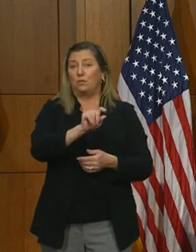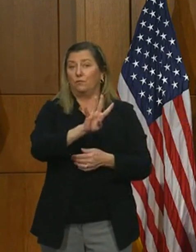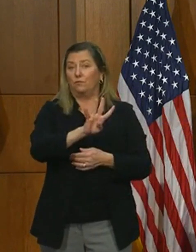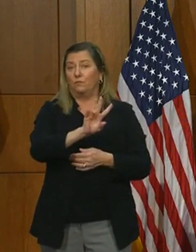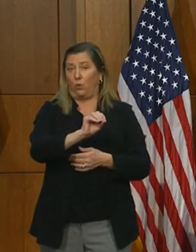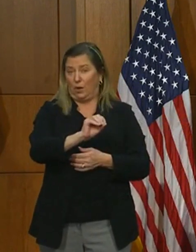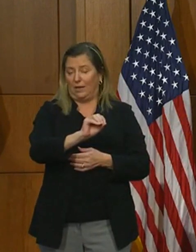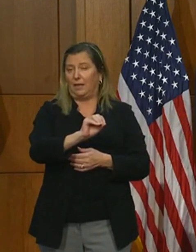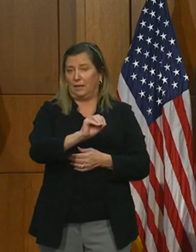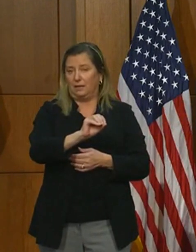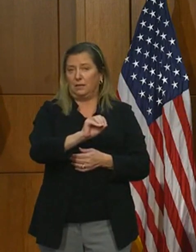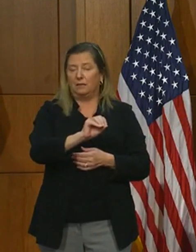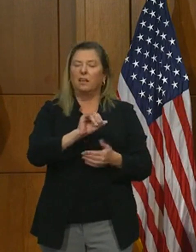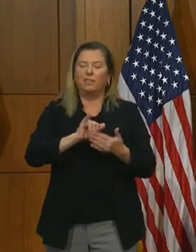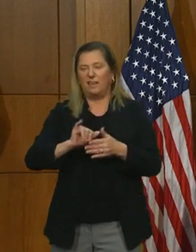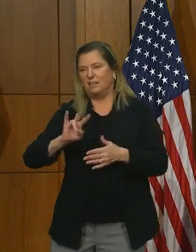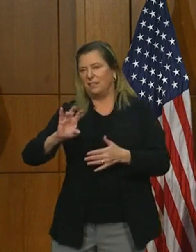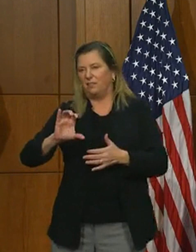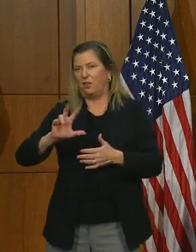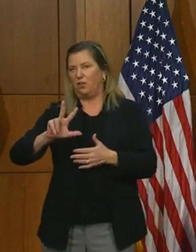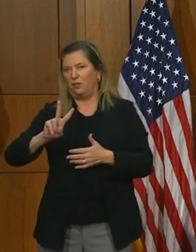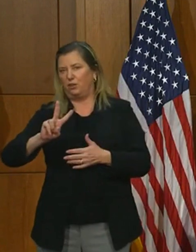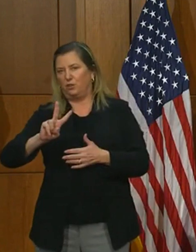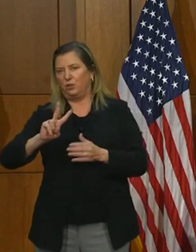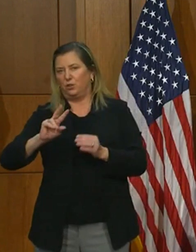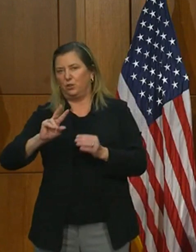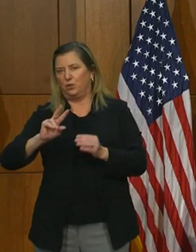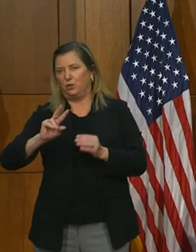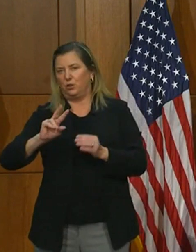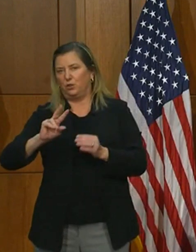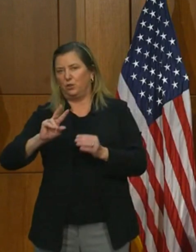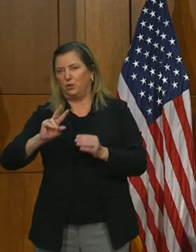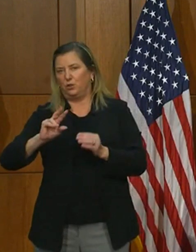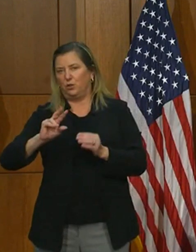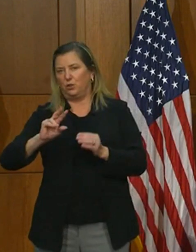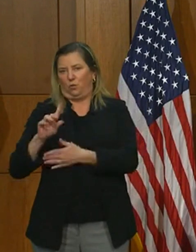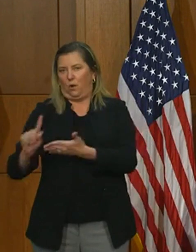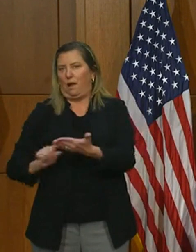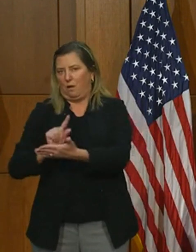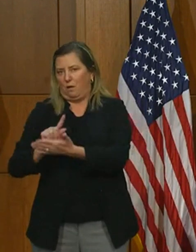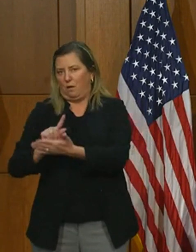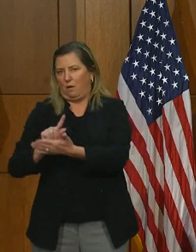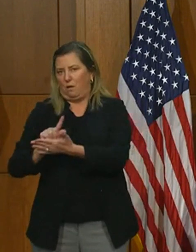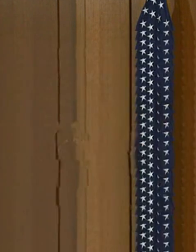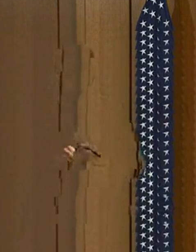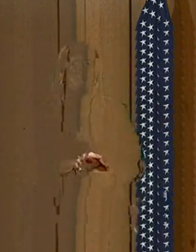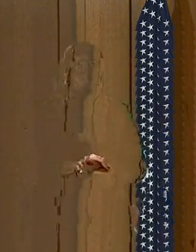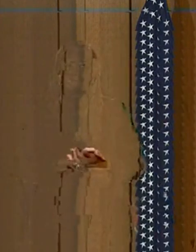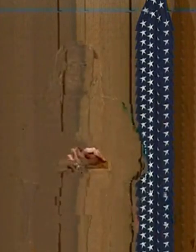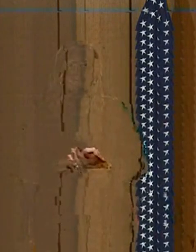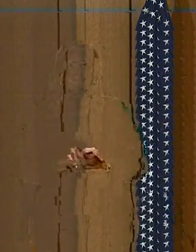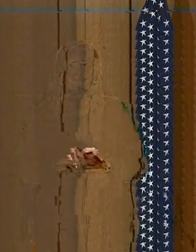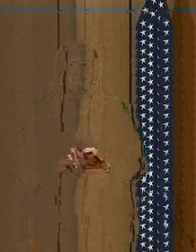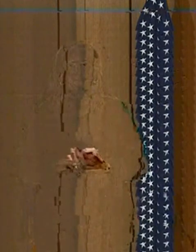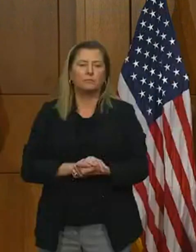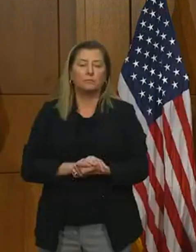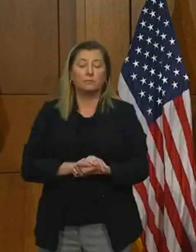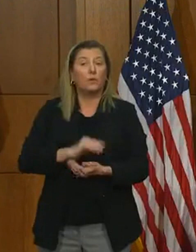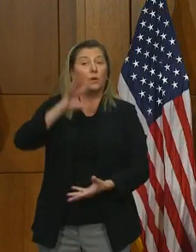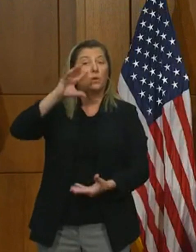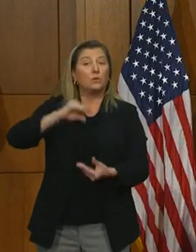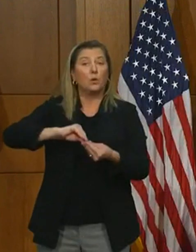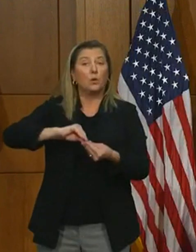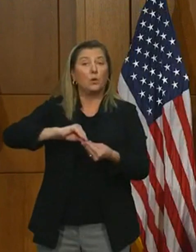31,140 cases. That's 732 new cases in the last 24-hour reporting period. Total